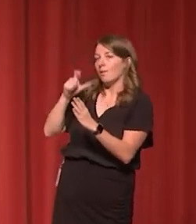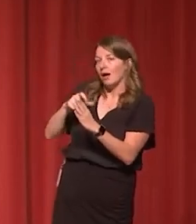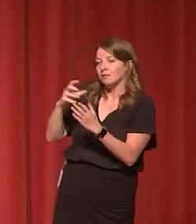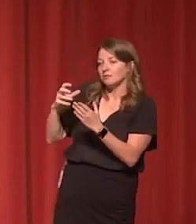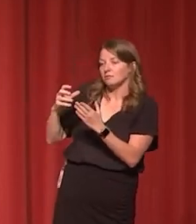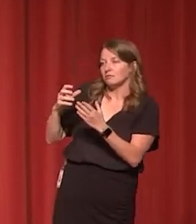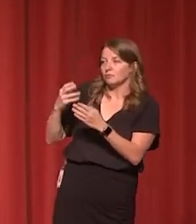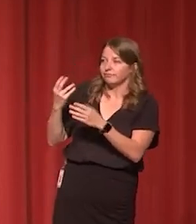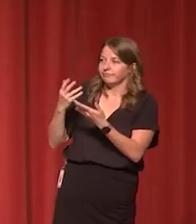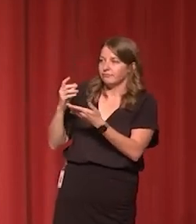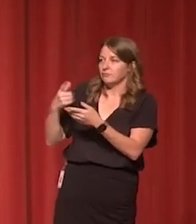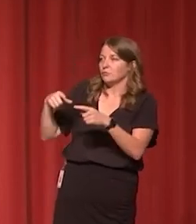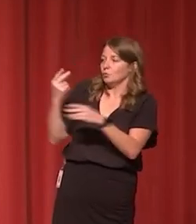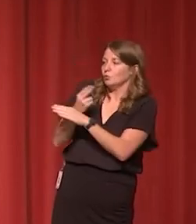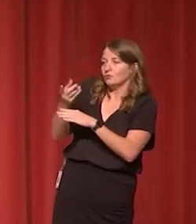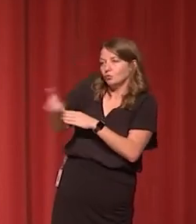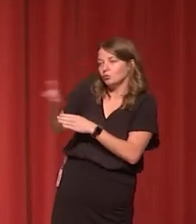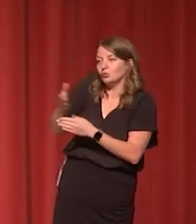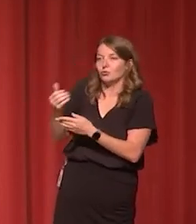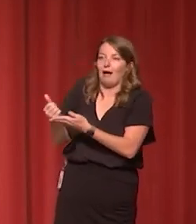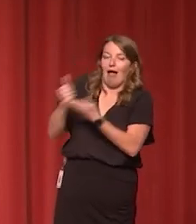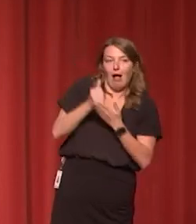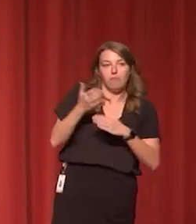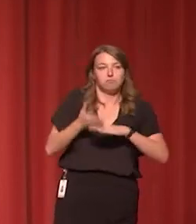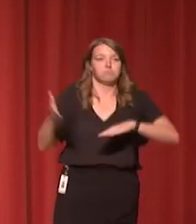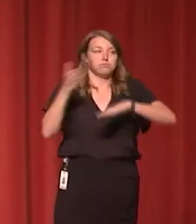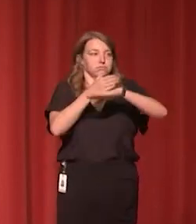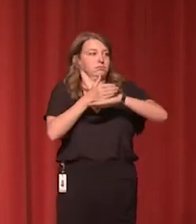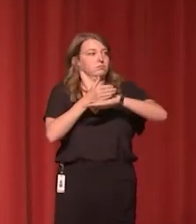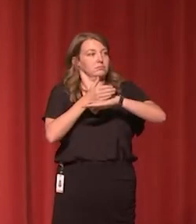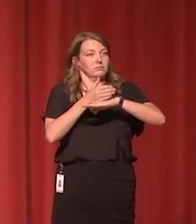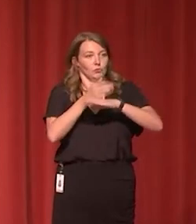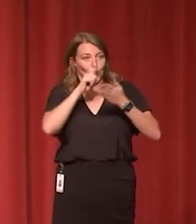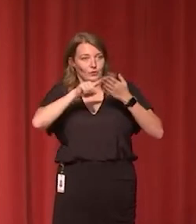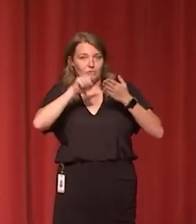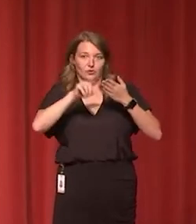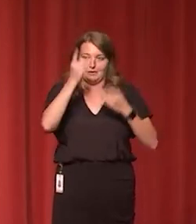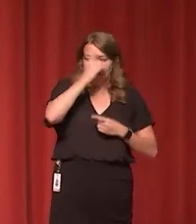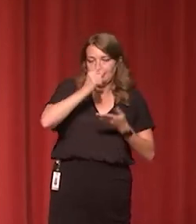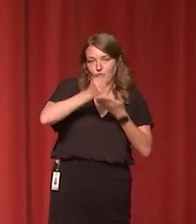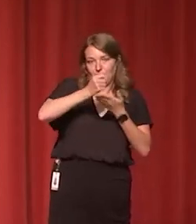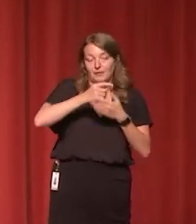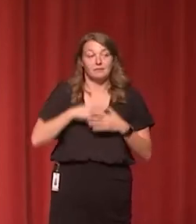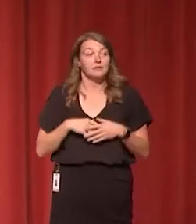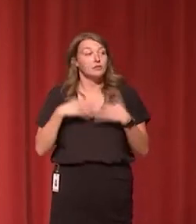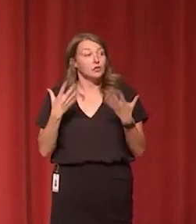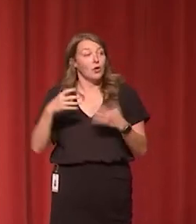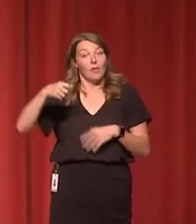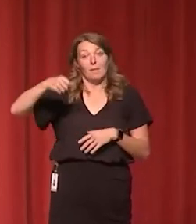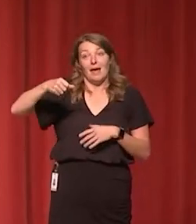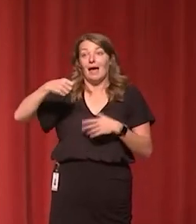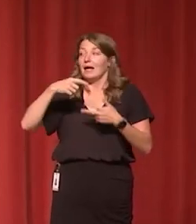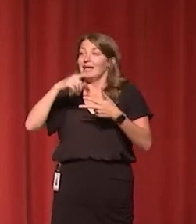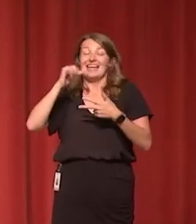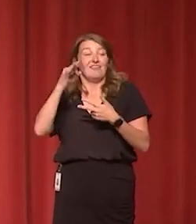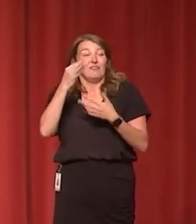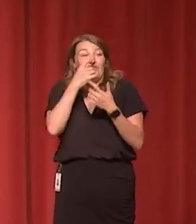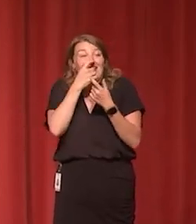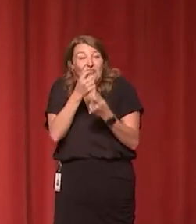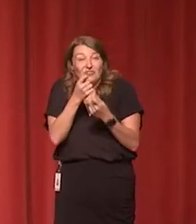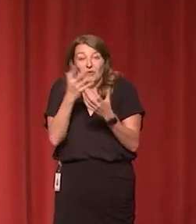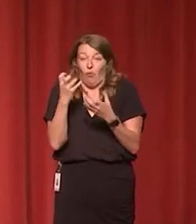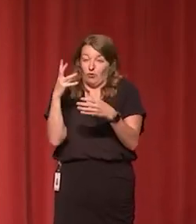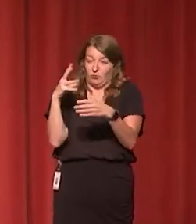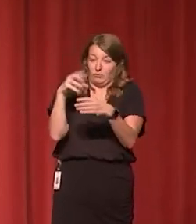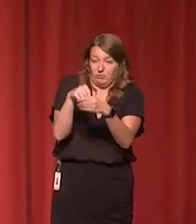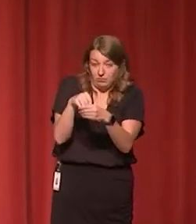So if you are interested in participating in research, look in that handy red bag. There's a pamphlet. It's called In Search for